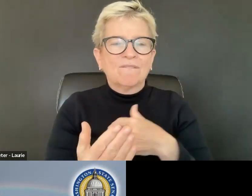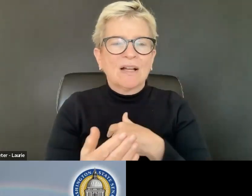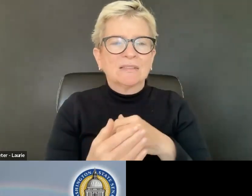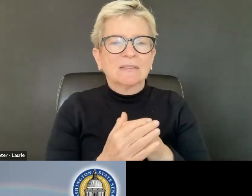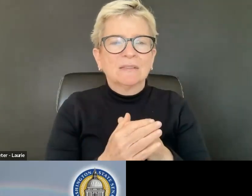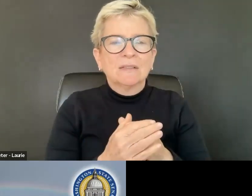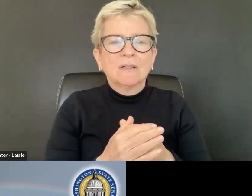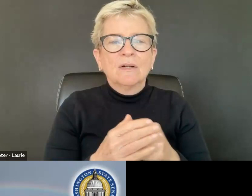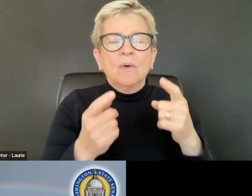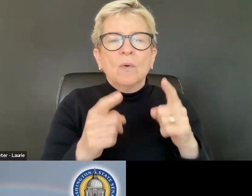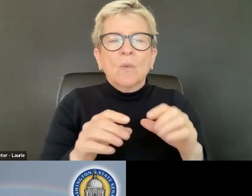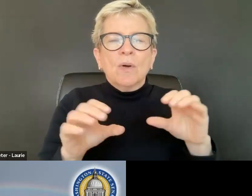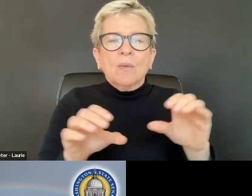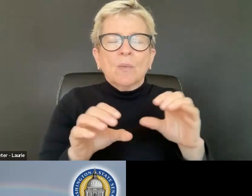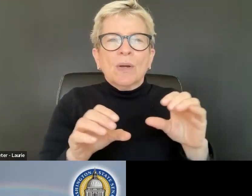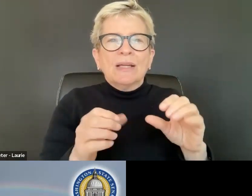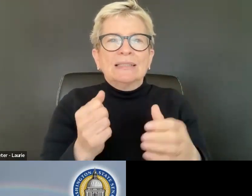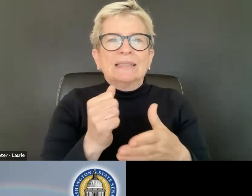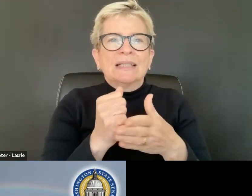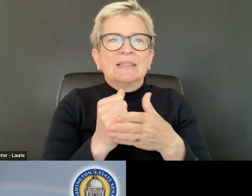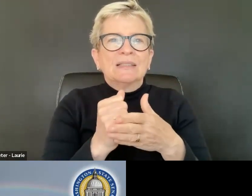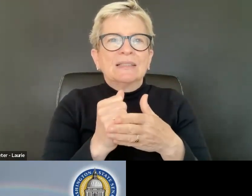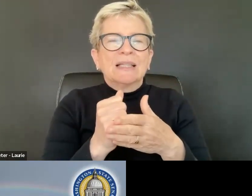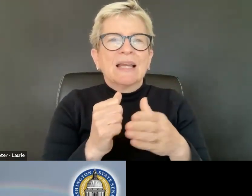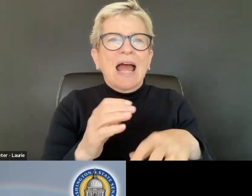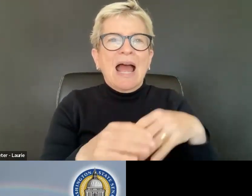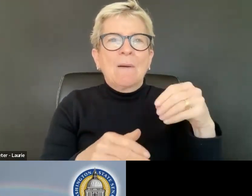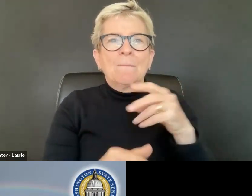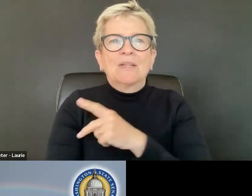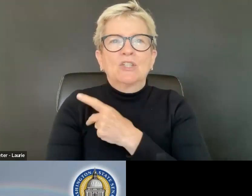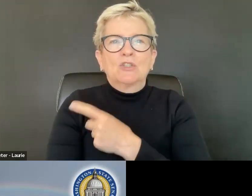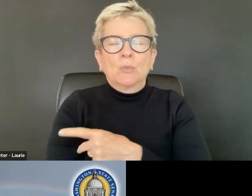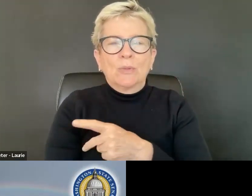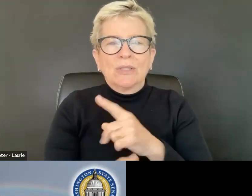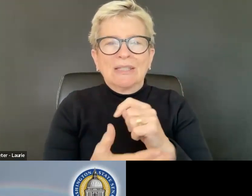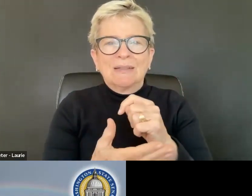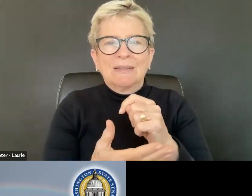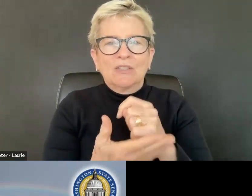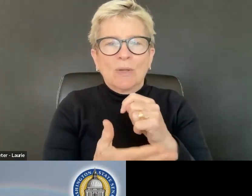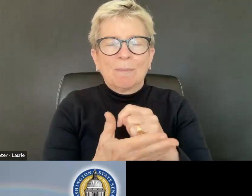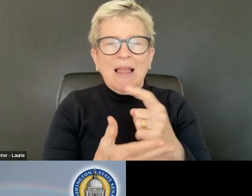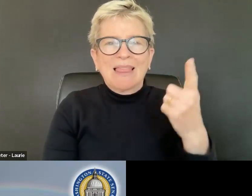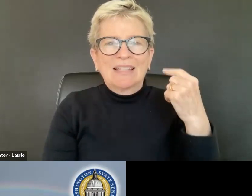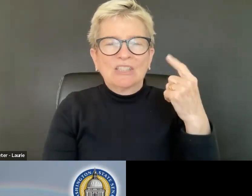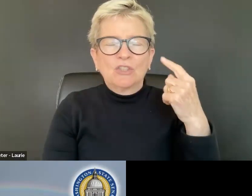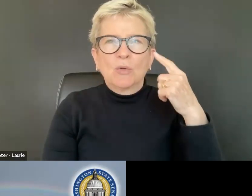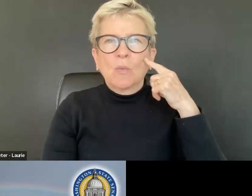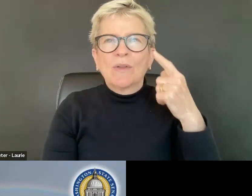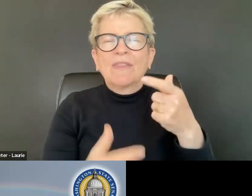when we did assisted outpatient treatment, oh gosh, last year, one of the big things we did in it is ensure